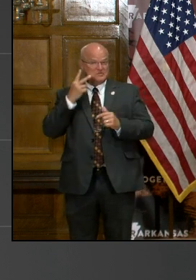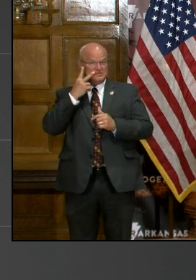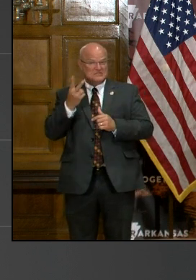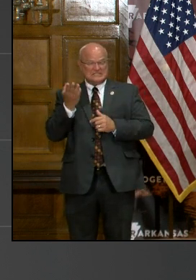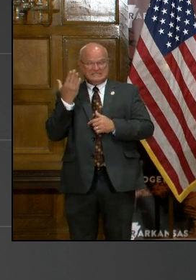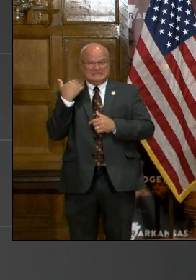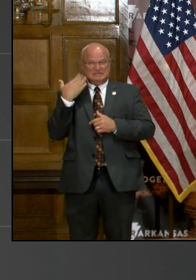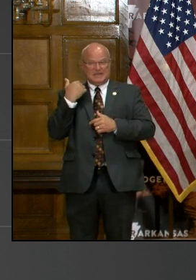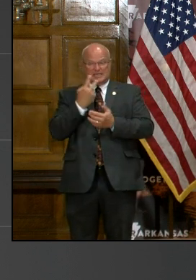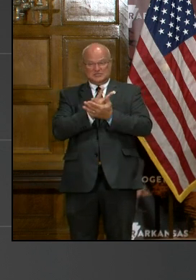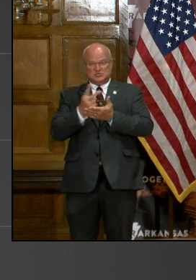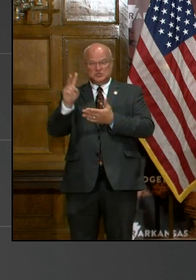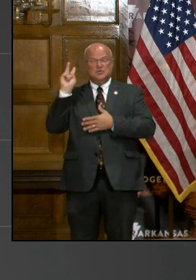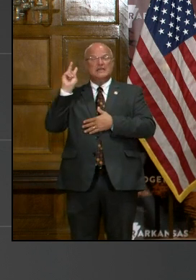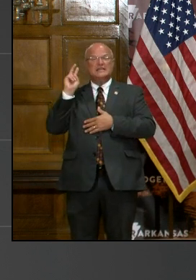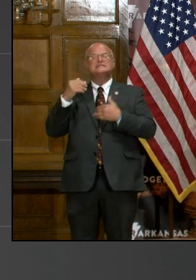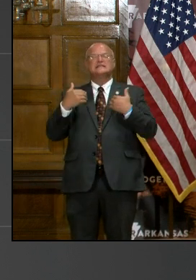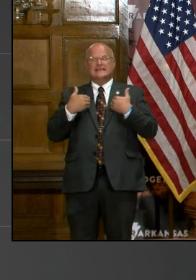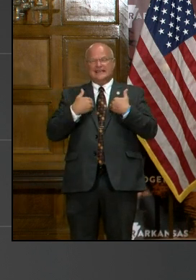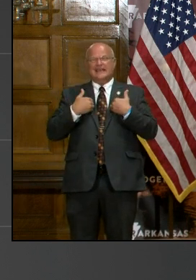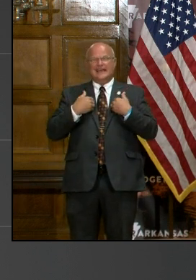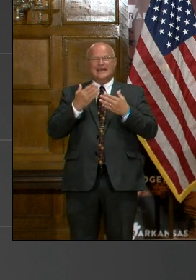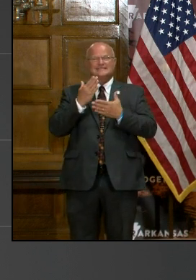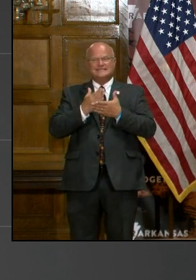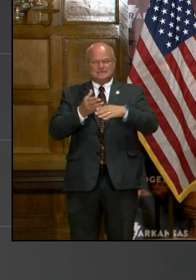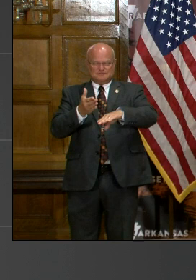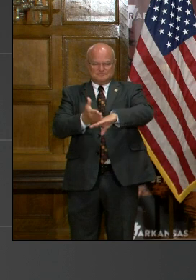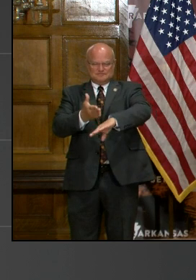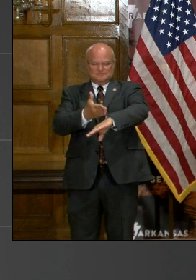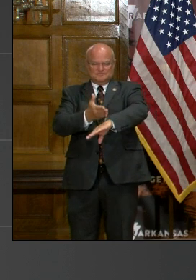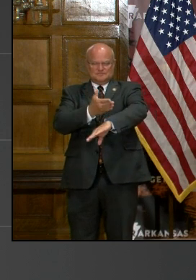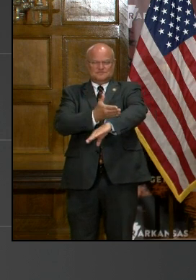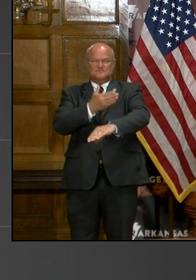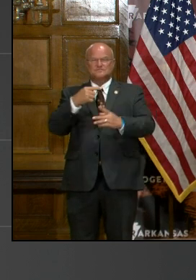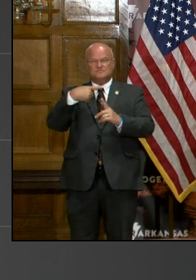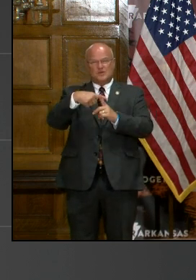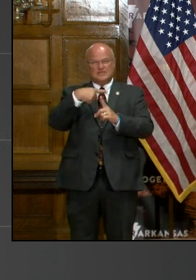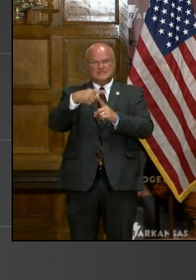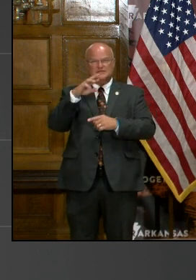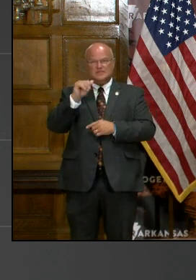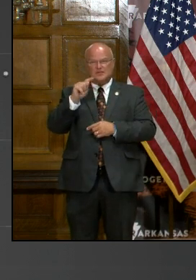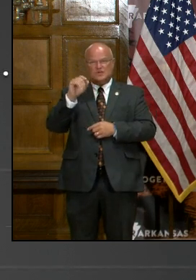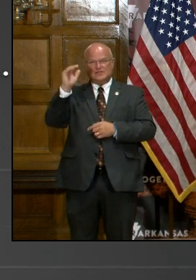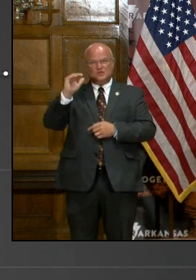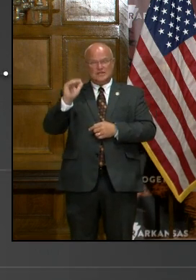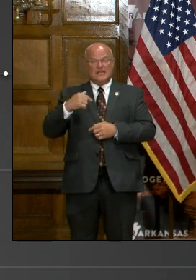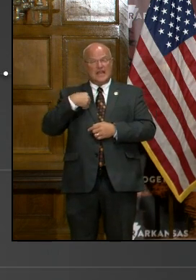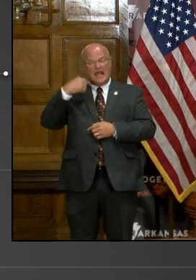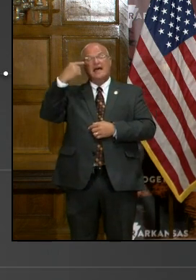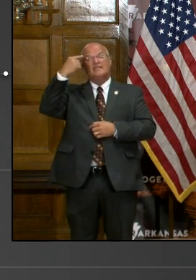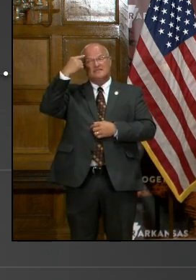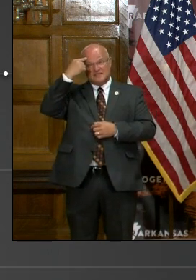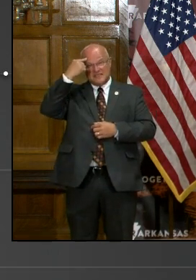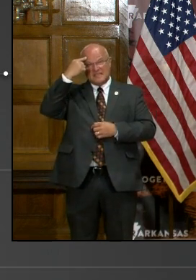even over the last 2 weeks we have had some progress made on positivity rate. I believe